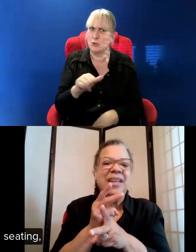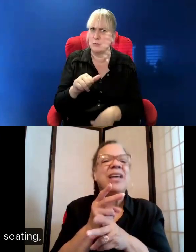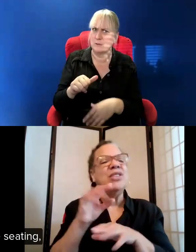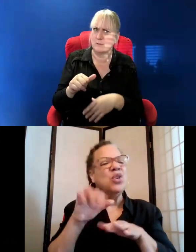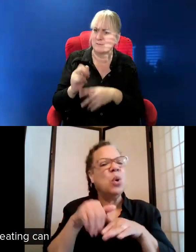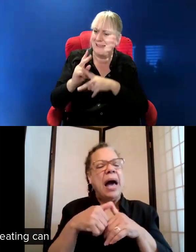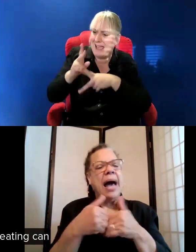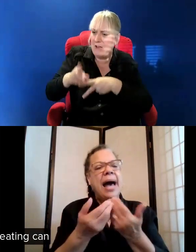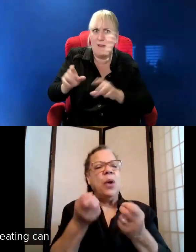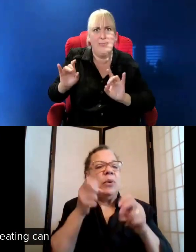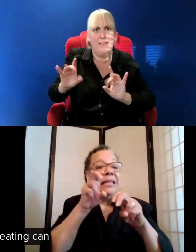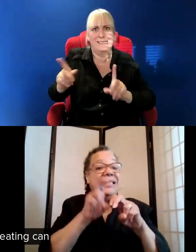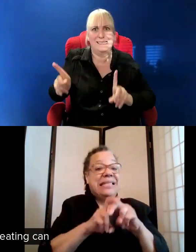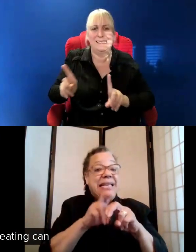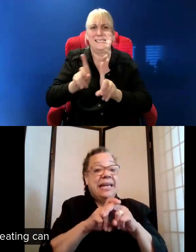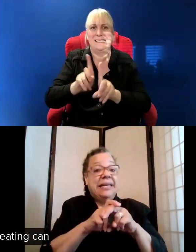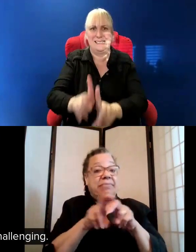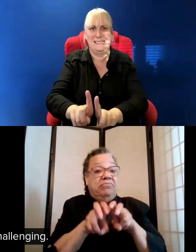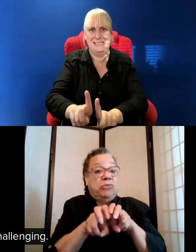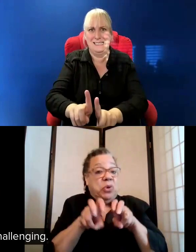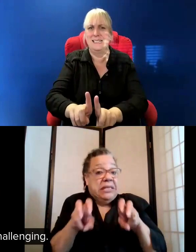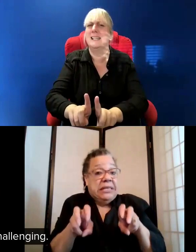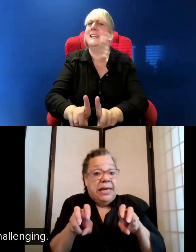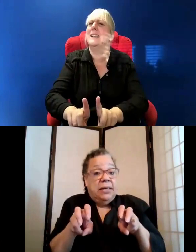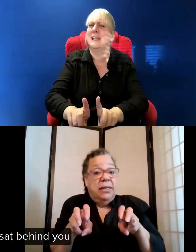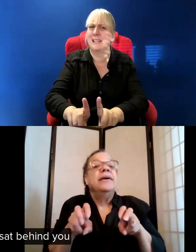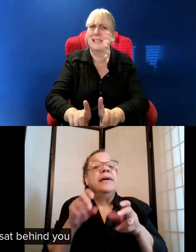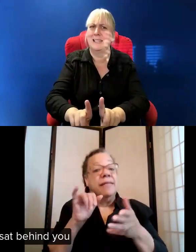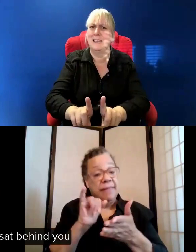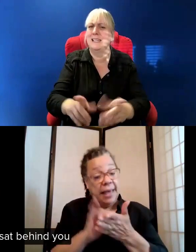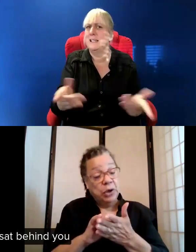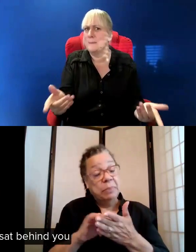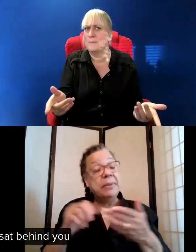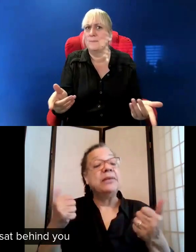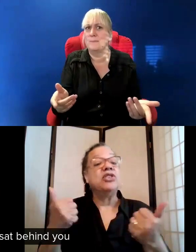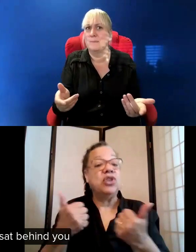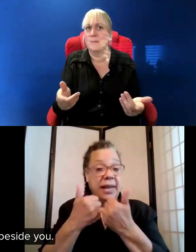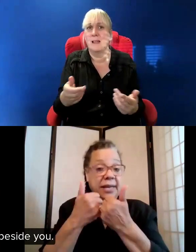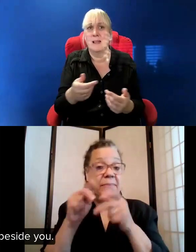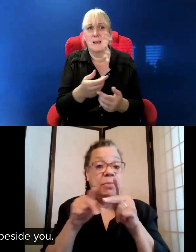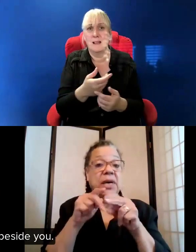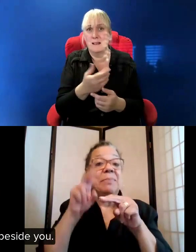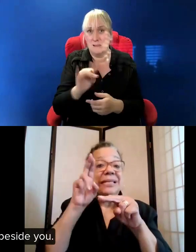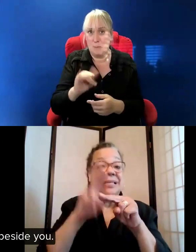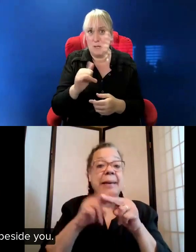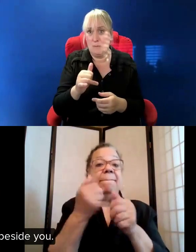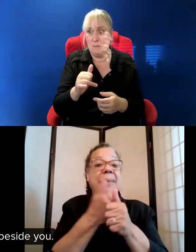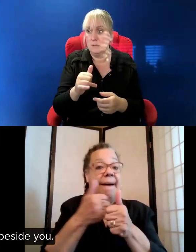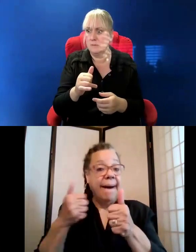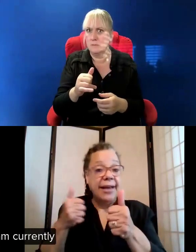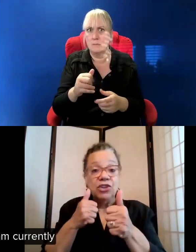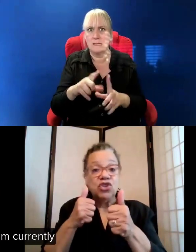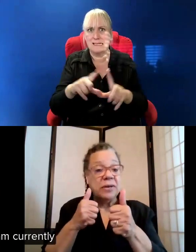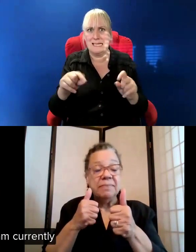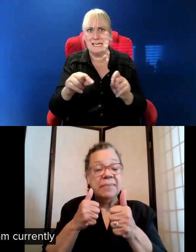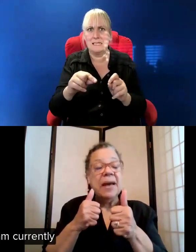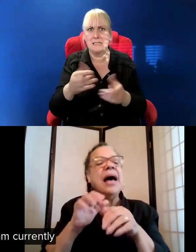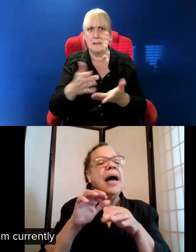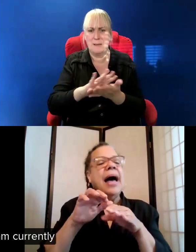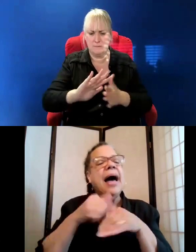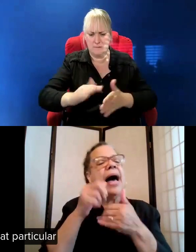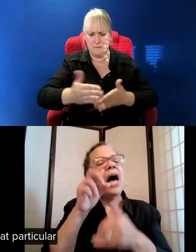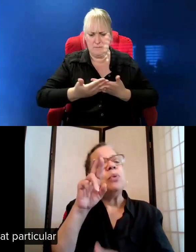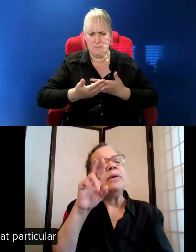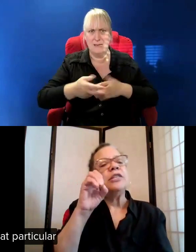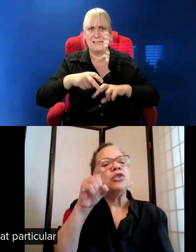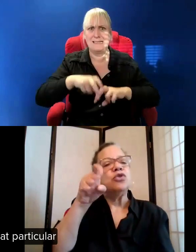the seating, if there is seating, can be quite challenging. People can be sat behind you rather than beside you. How is Wrexham